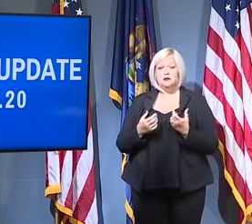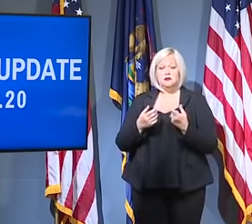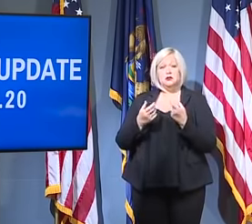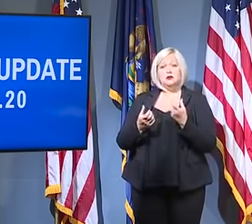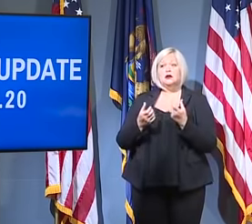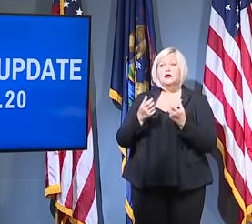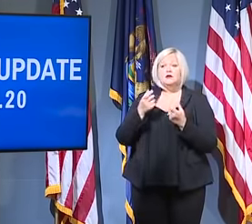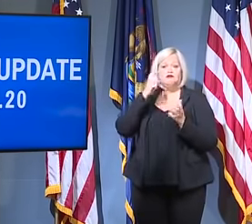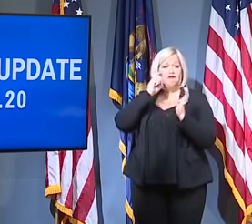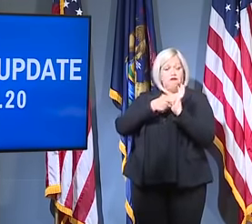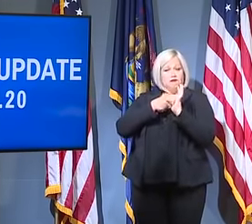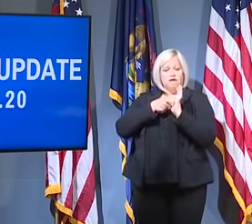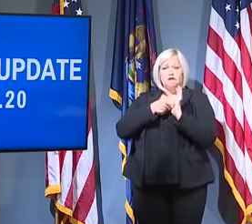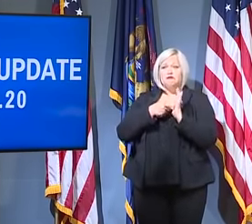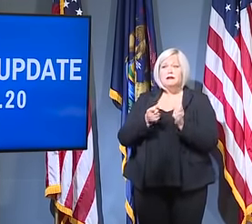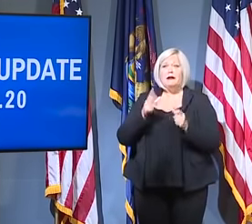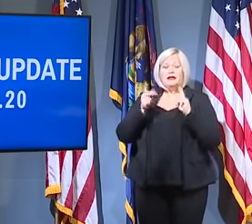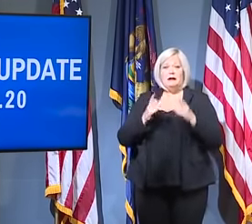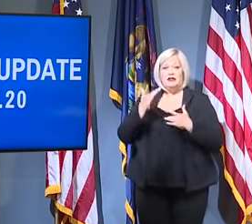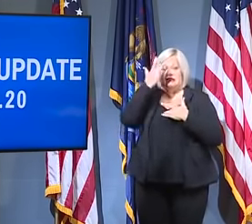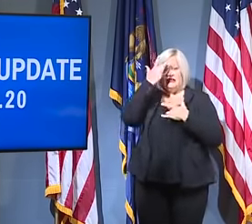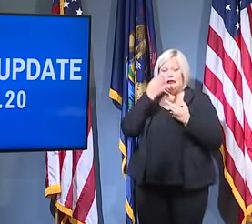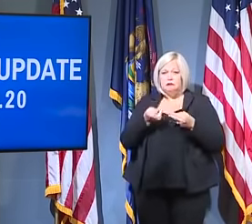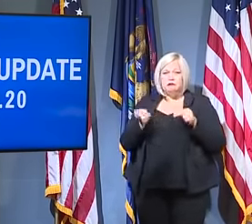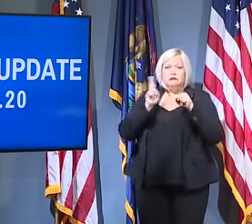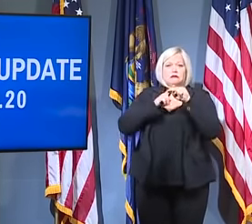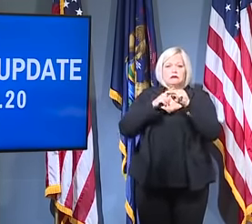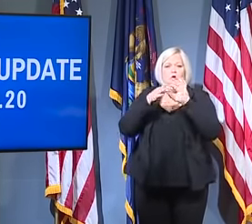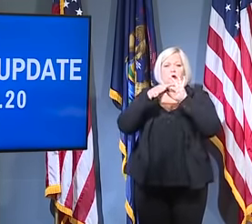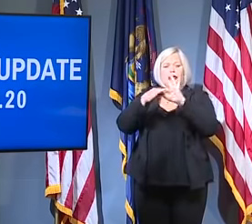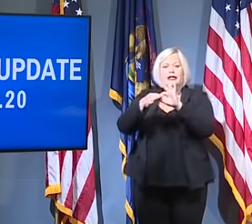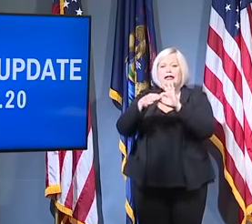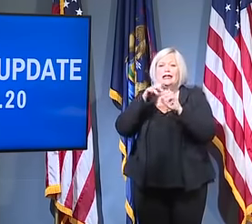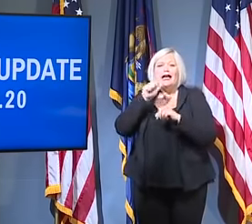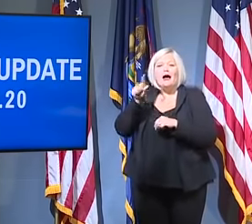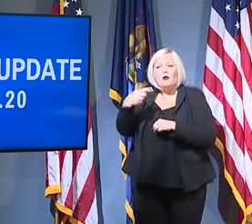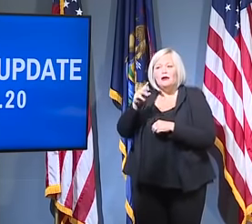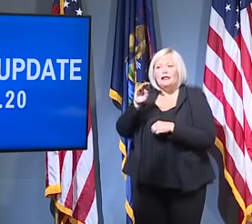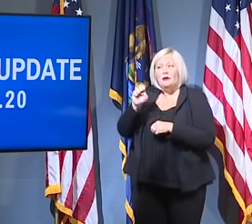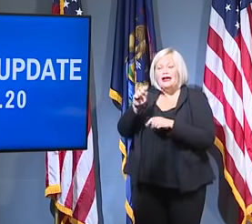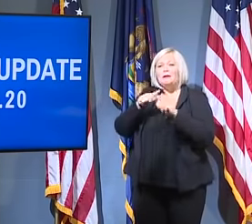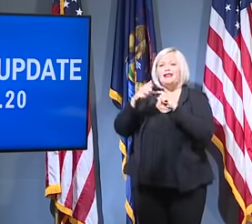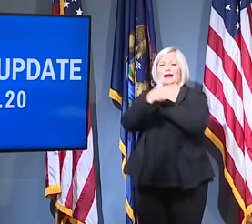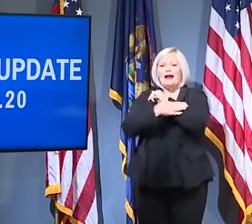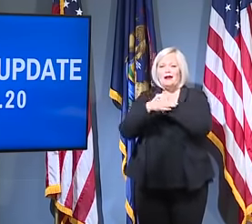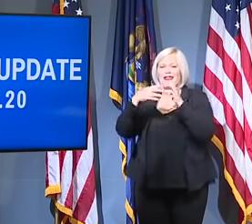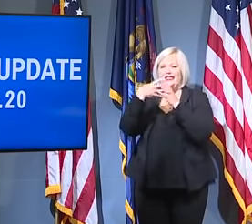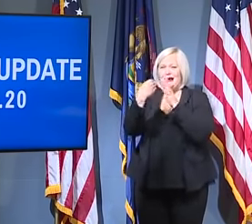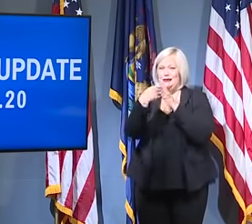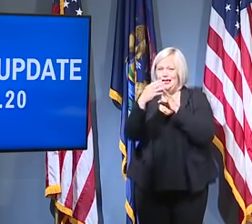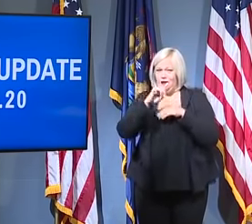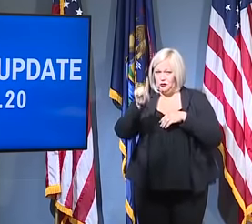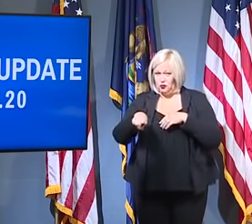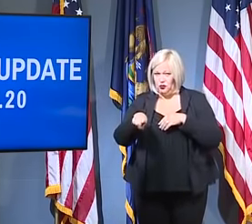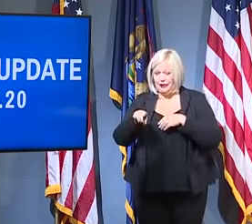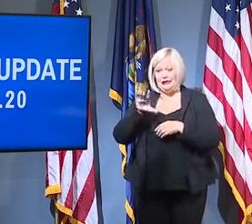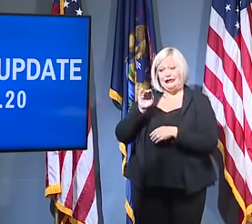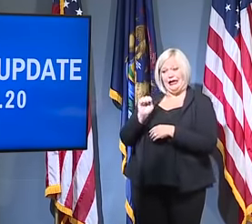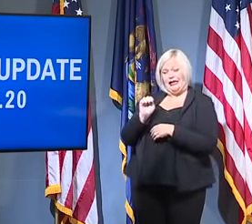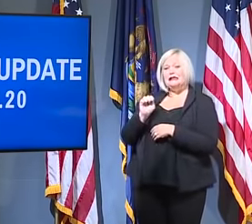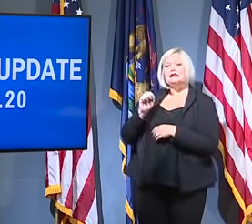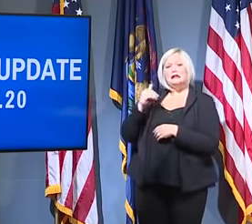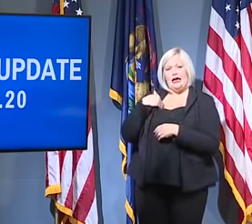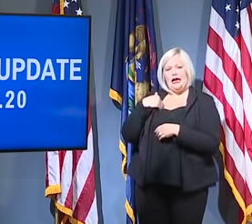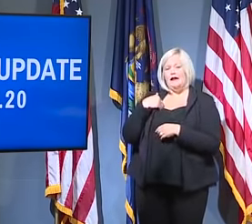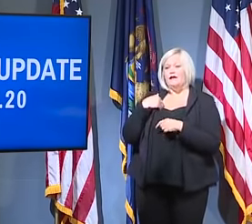in cases and percent positivity is related to the counties surrounding the city of Detroit. Detroit has a case rate of